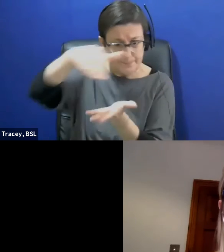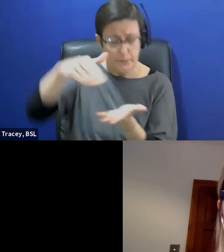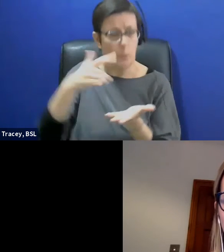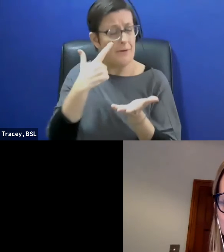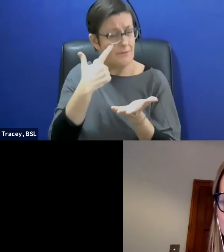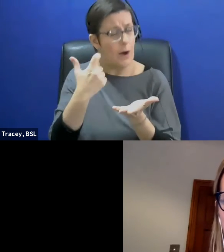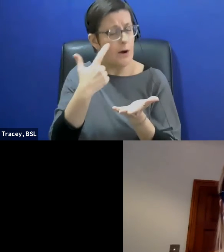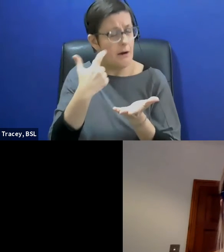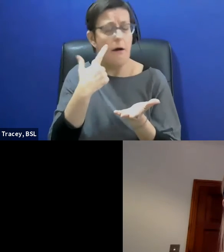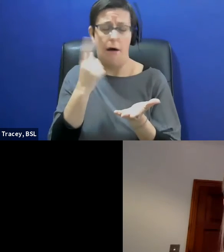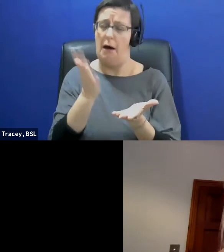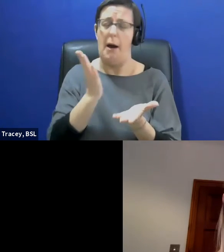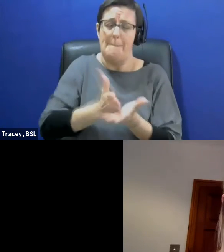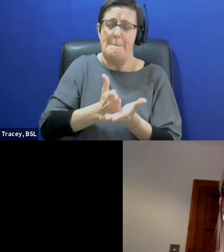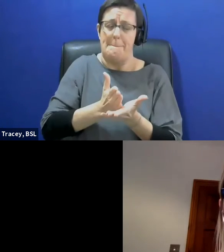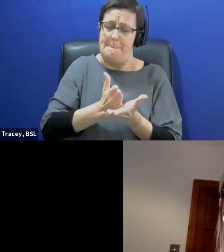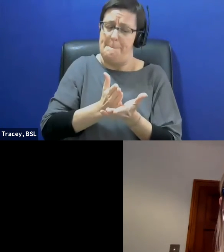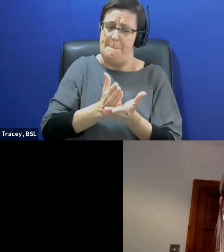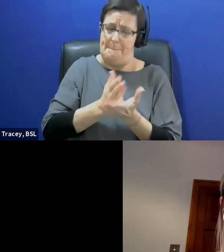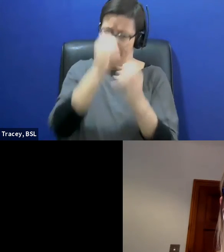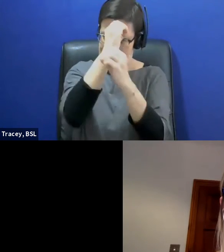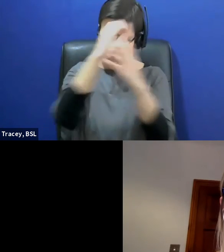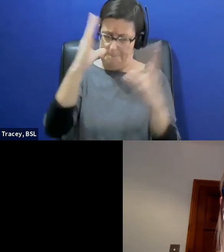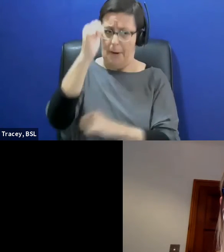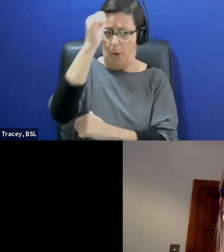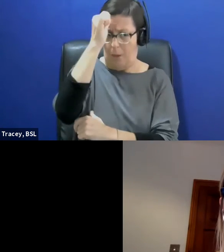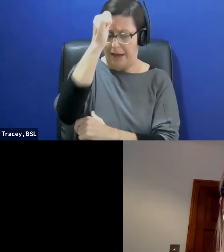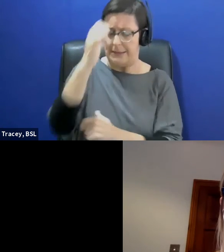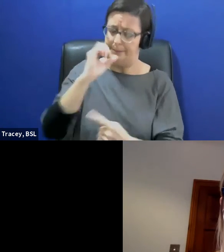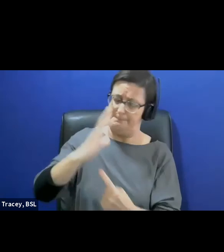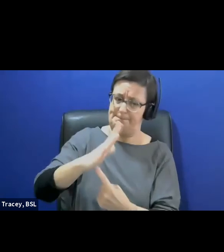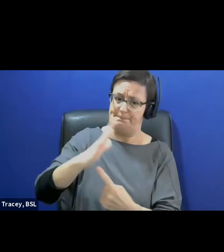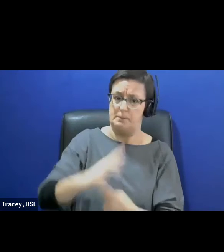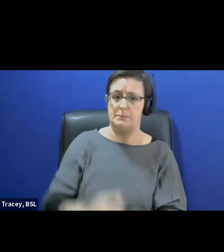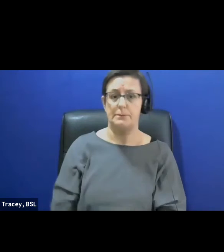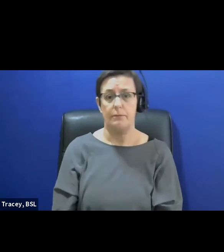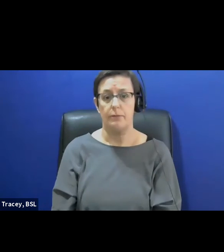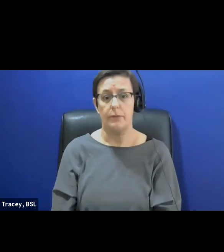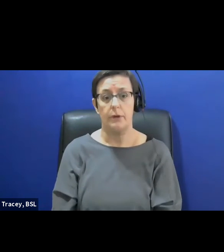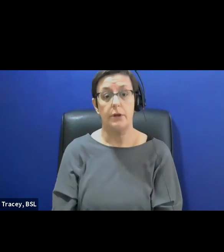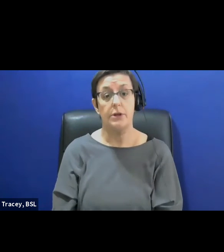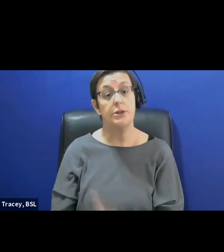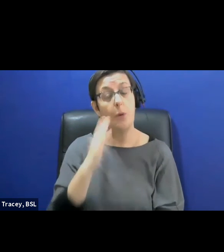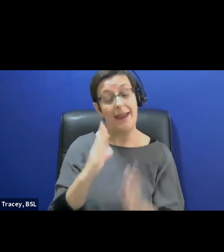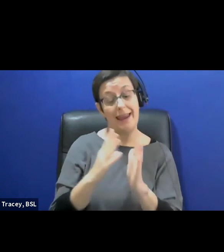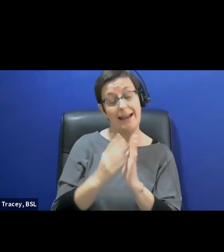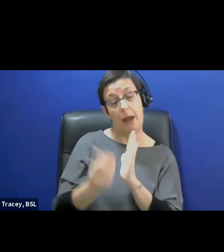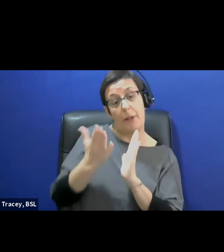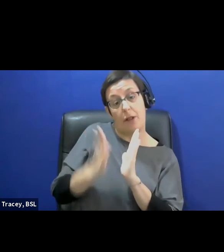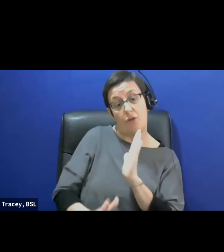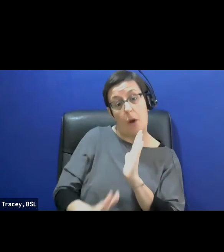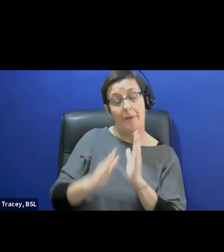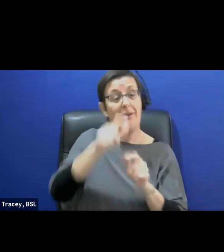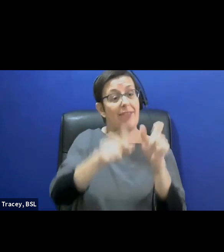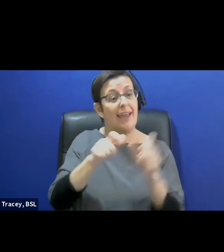And just to add on that, I could include an example we found in the case study. So